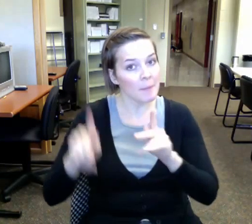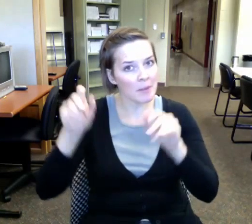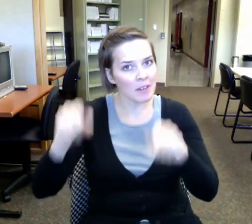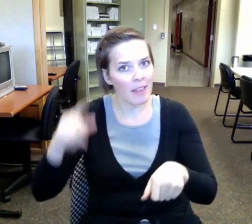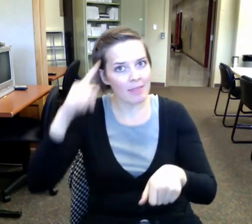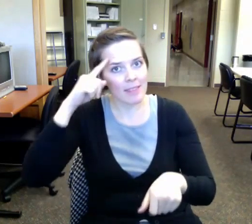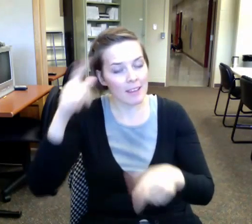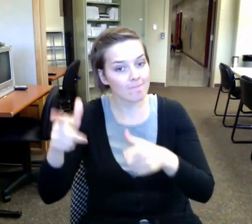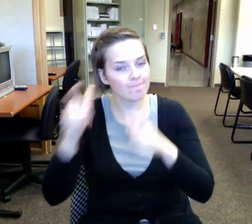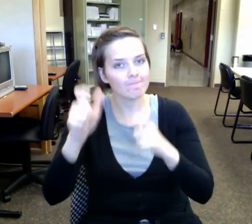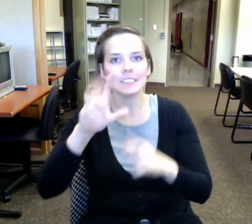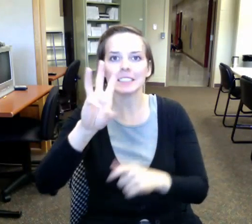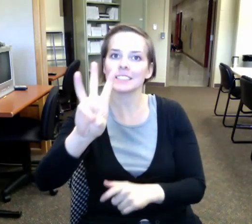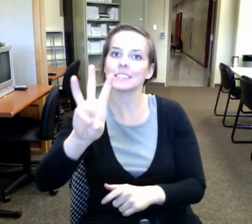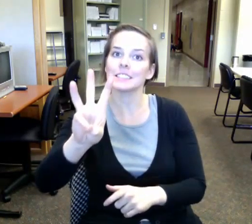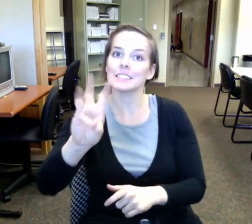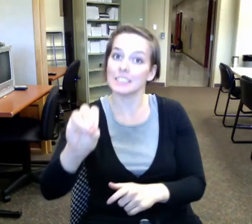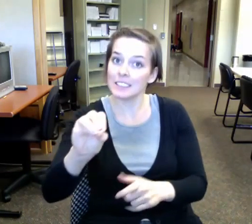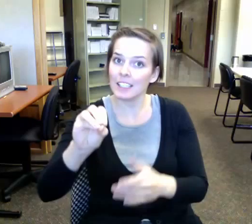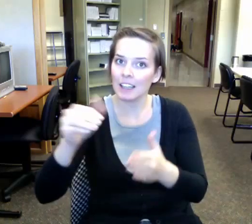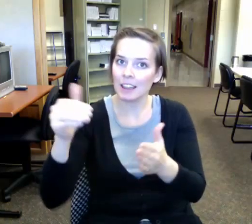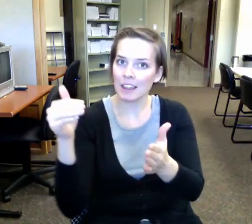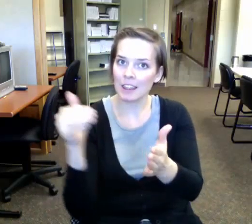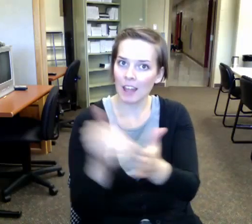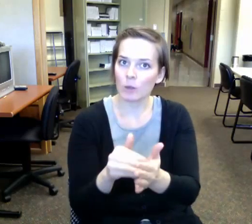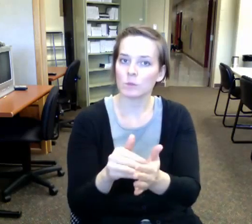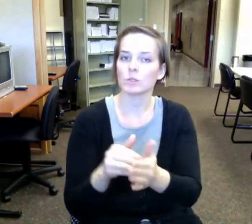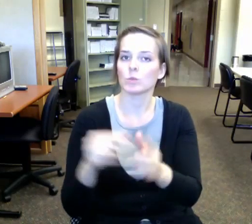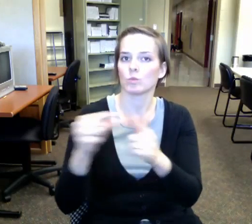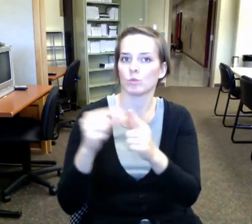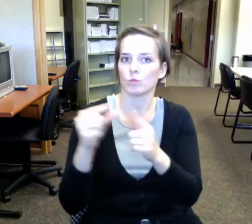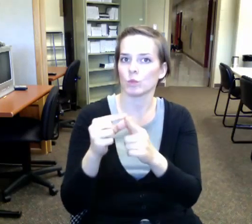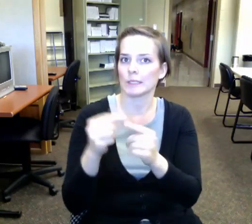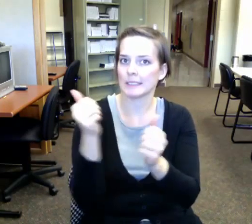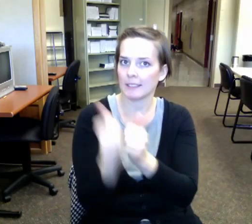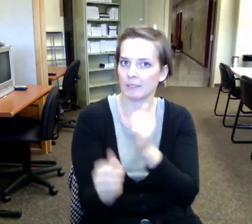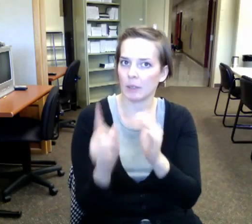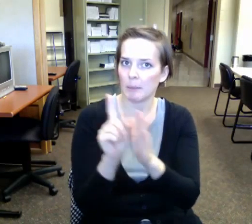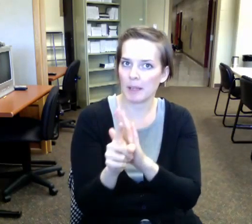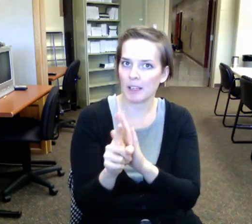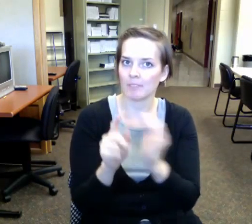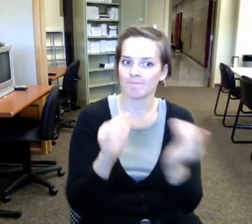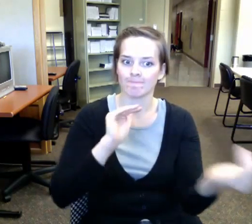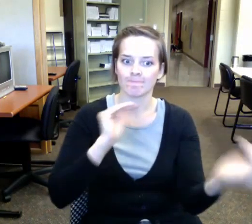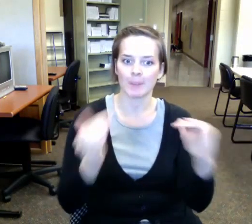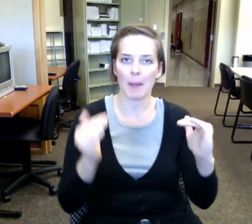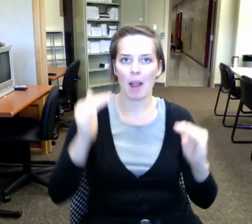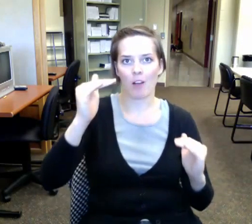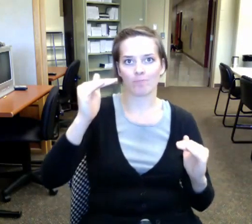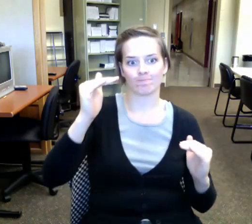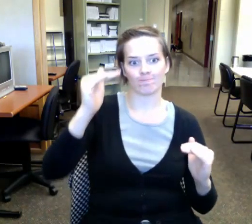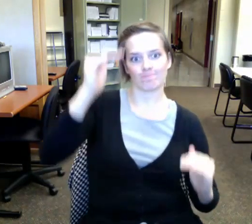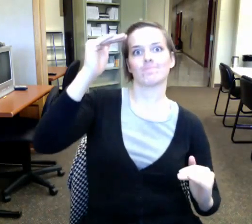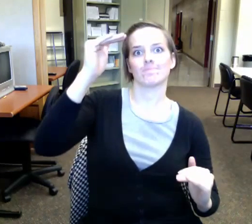there between the listening at 125 words a minute and thinking at 60,000 words a minute. So